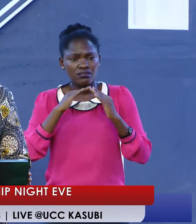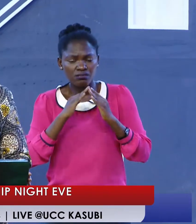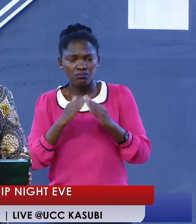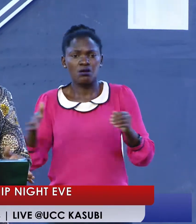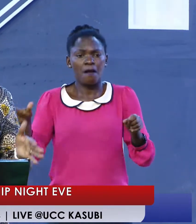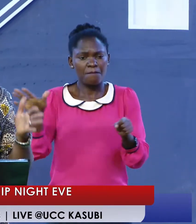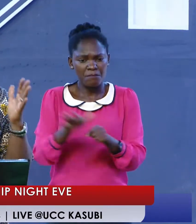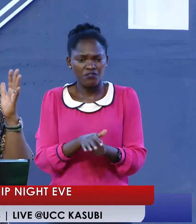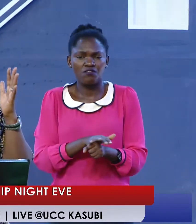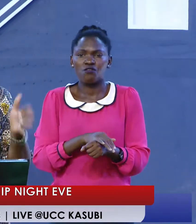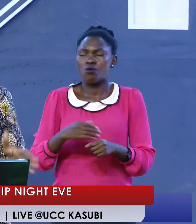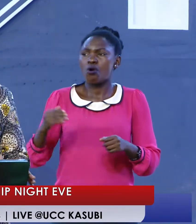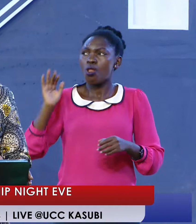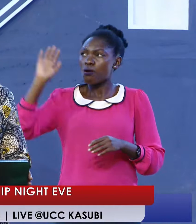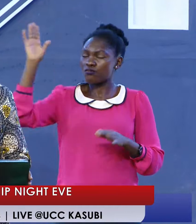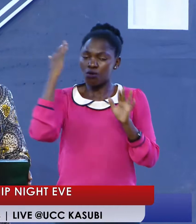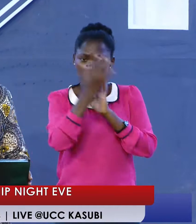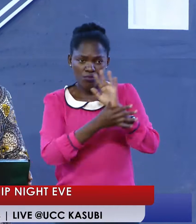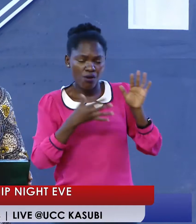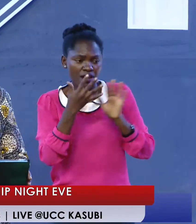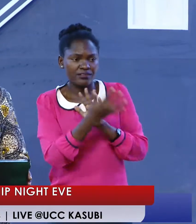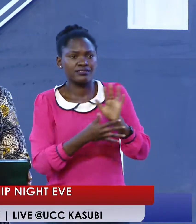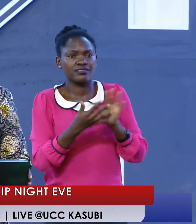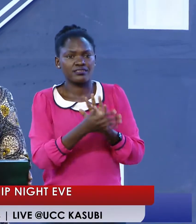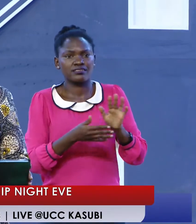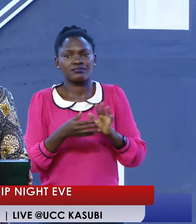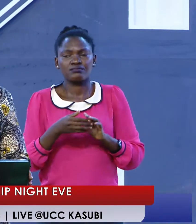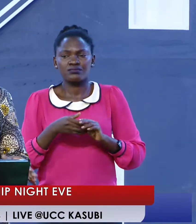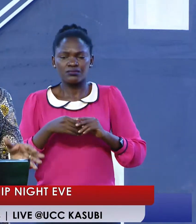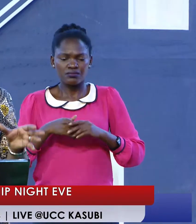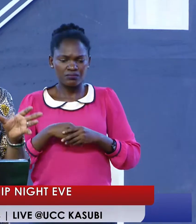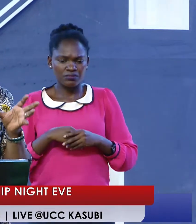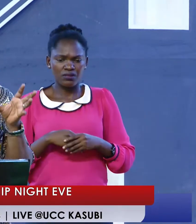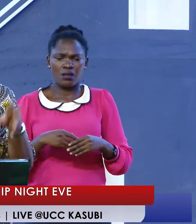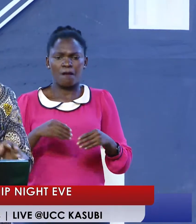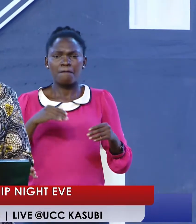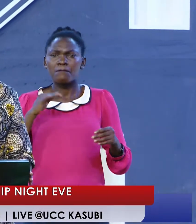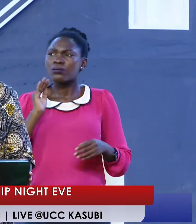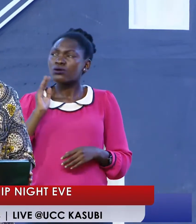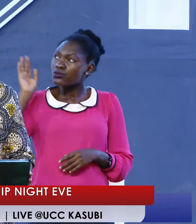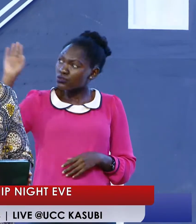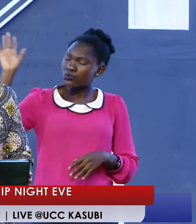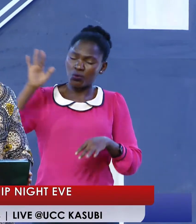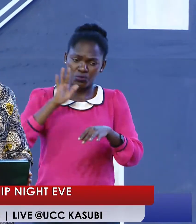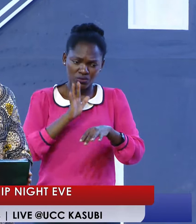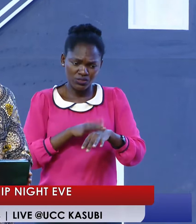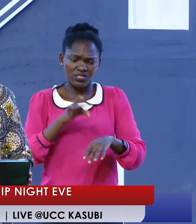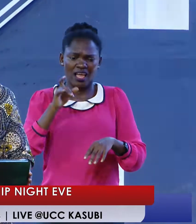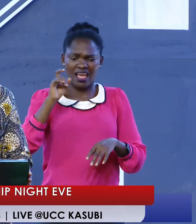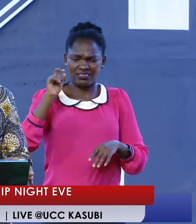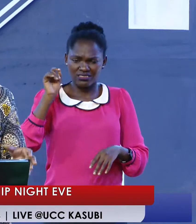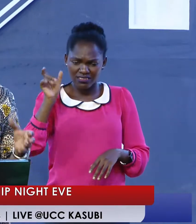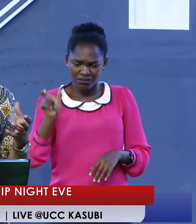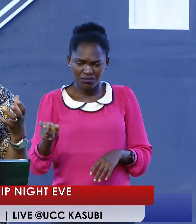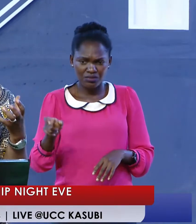with the clouds. There will be someone perceiving God. There will be someone